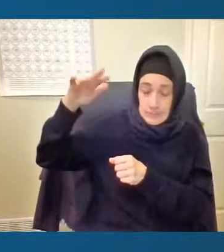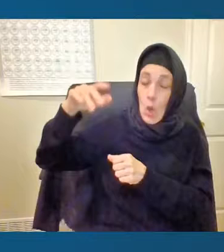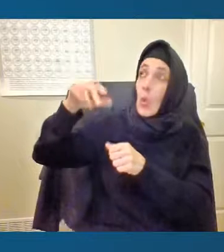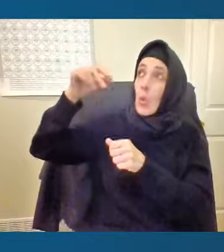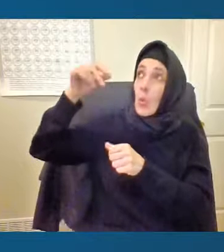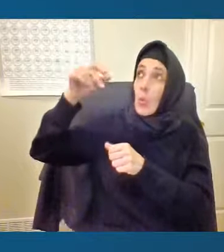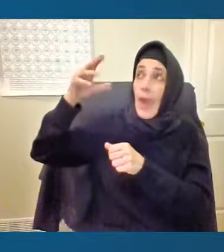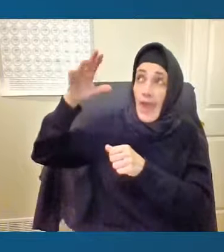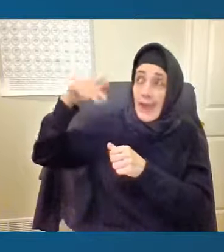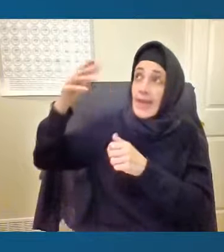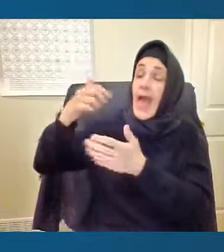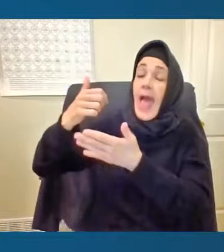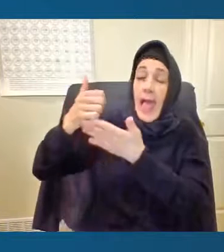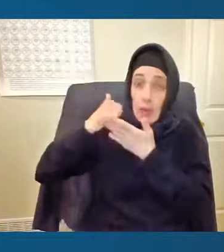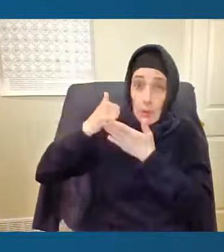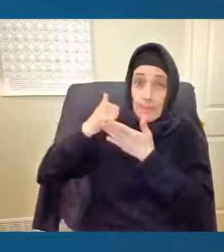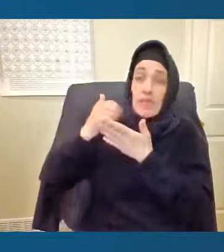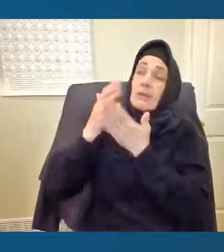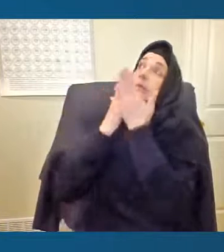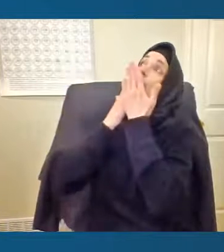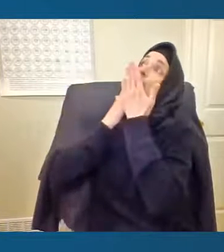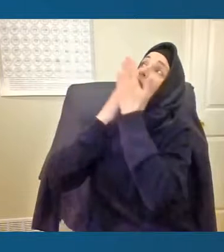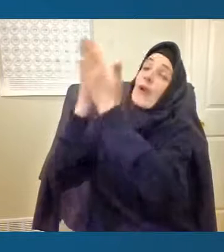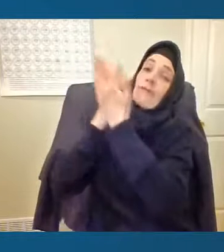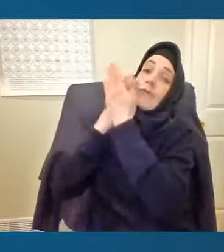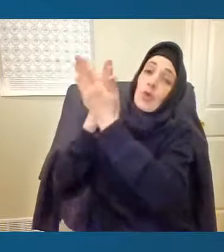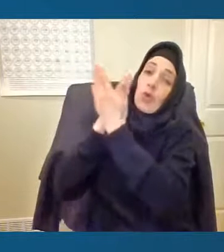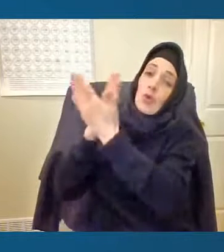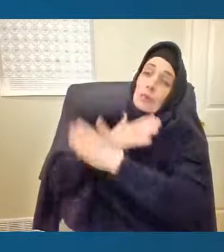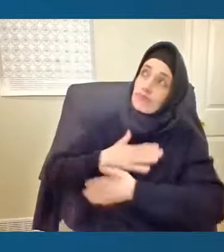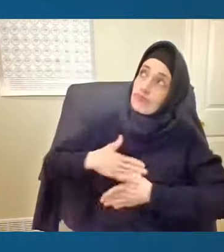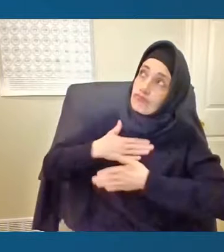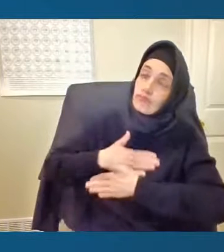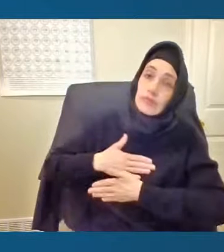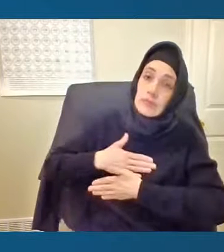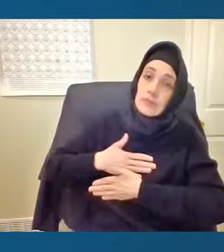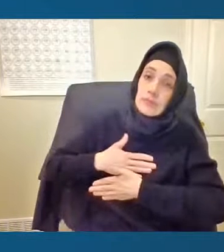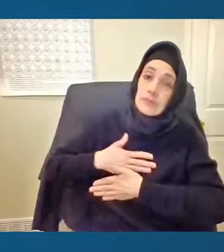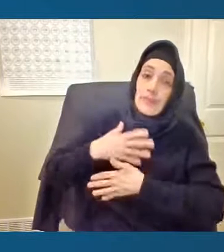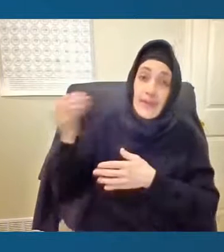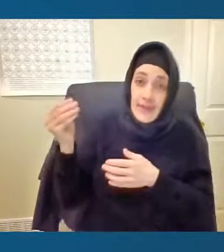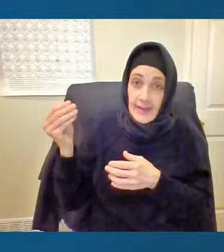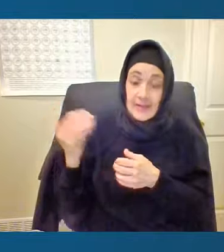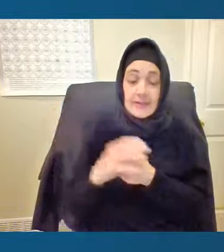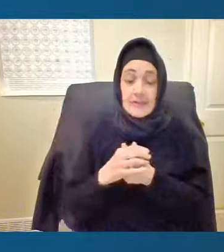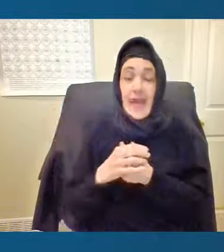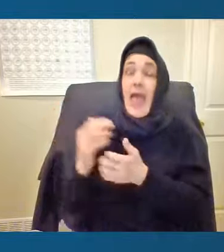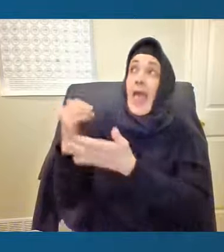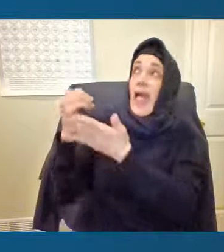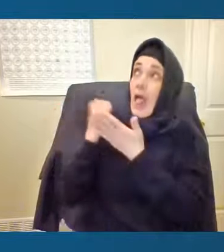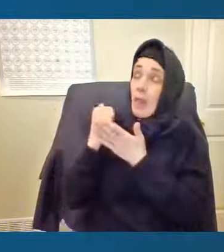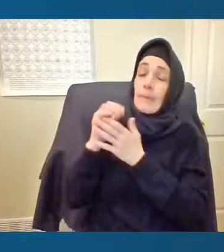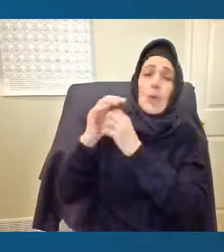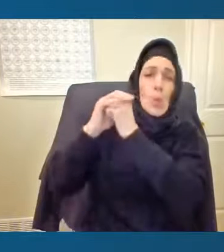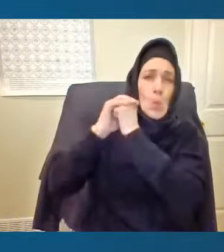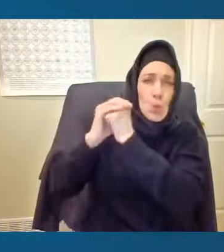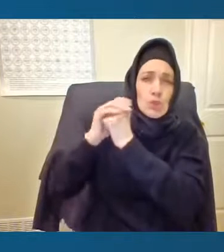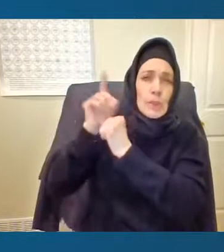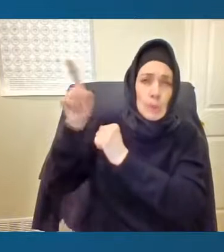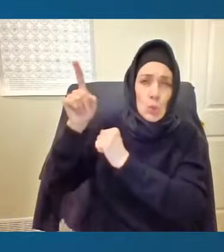remember you. And help me be grateful. And wa husni ibadatika, and help me worship you in a beautiful